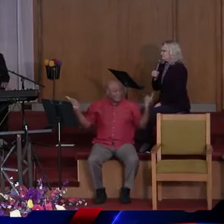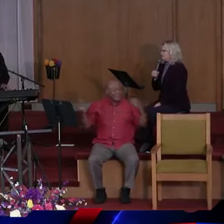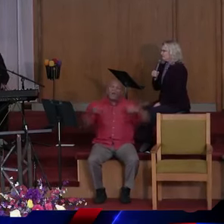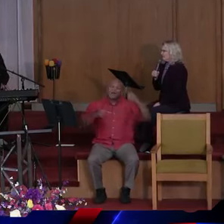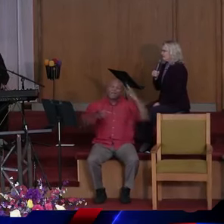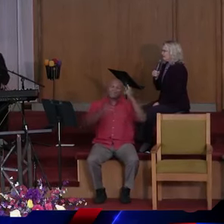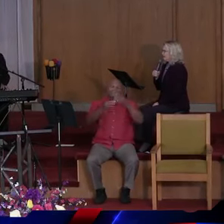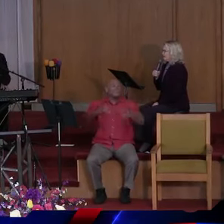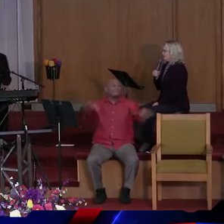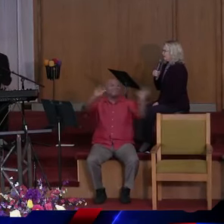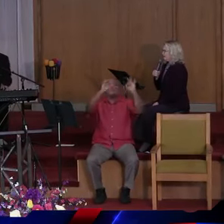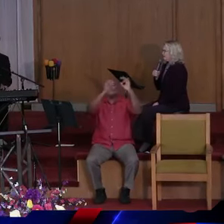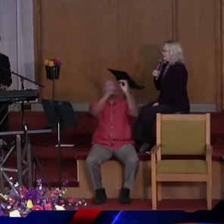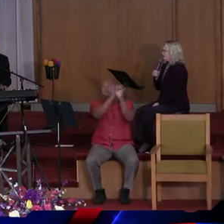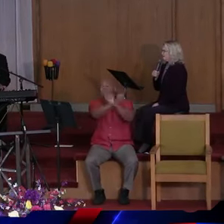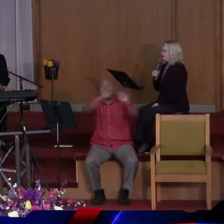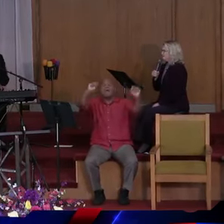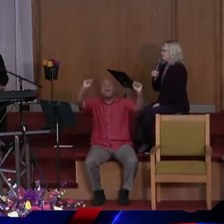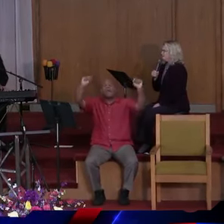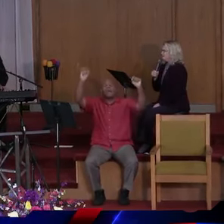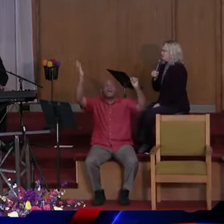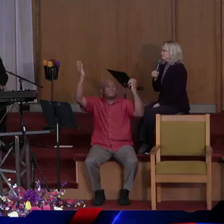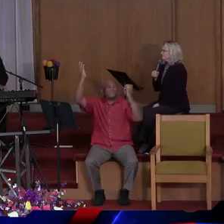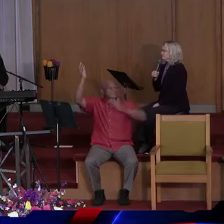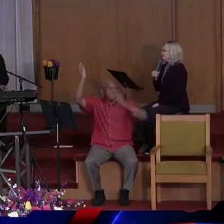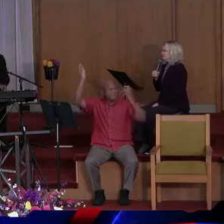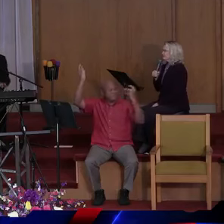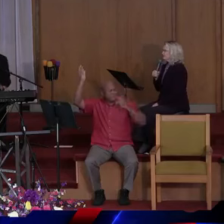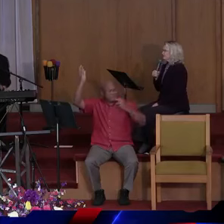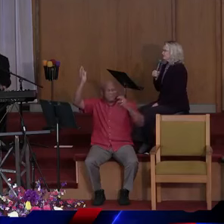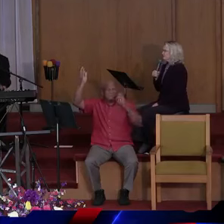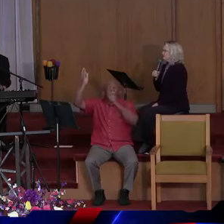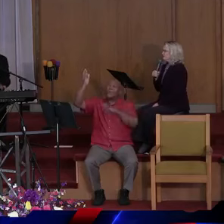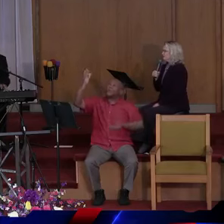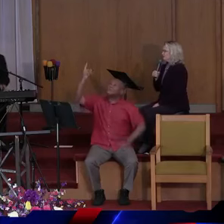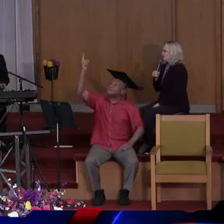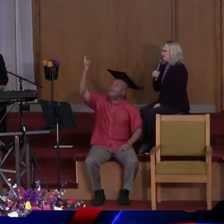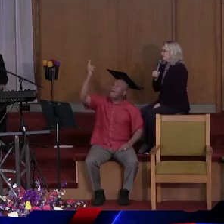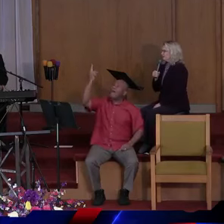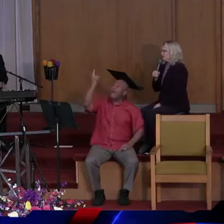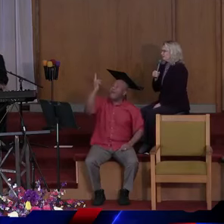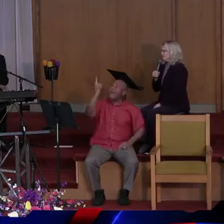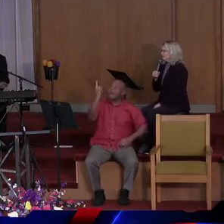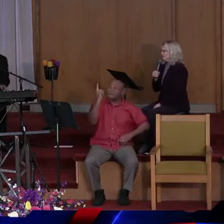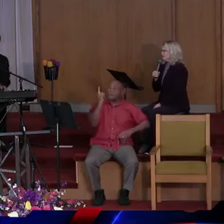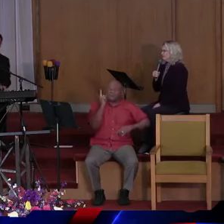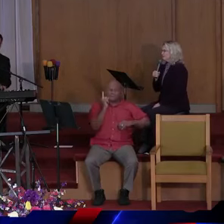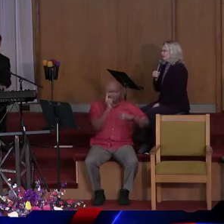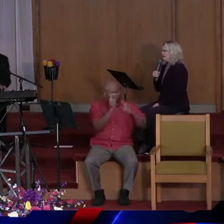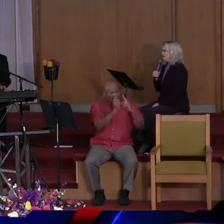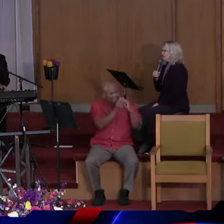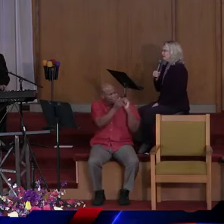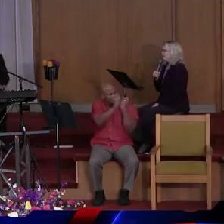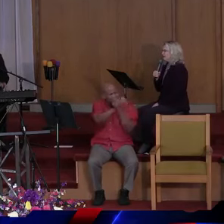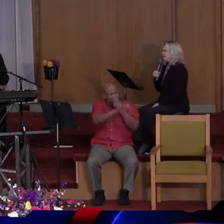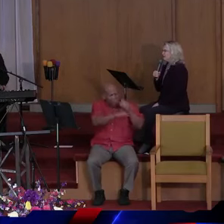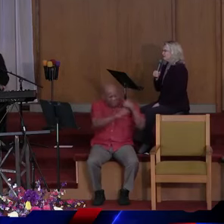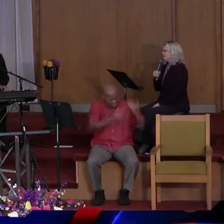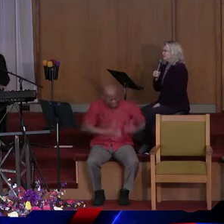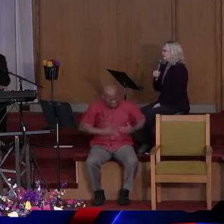worth saving, Lord, you came. So you came and changed my